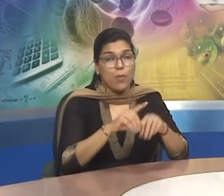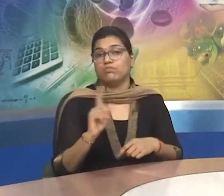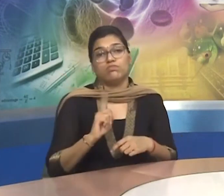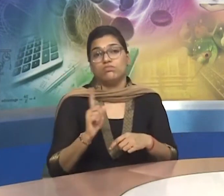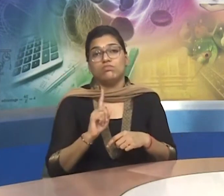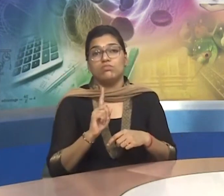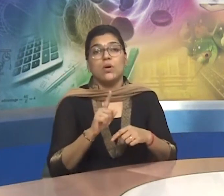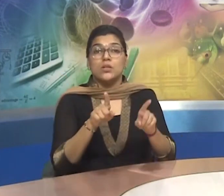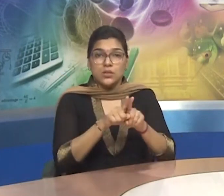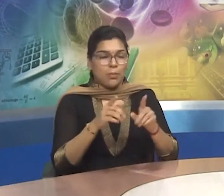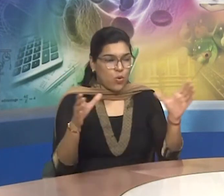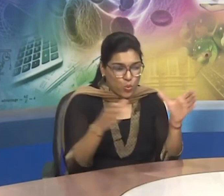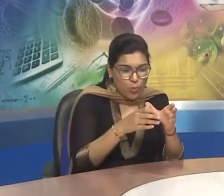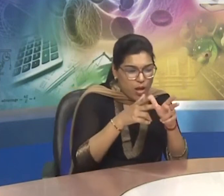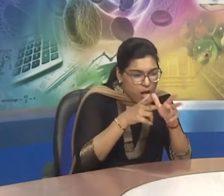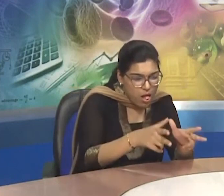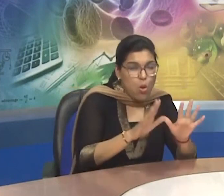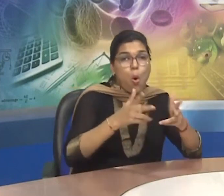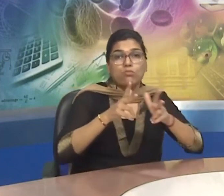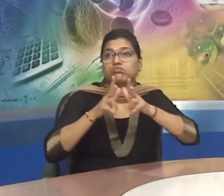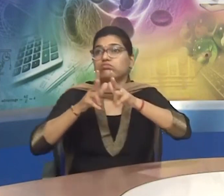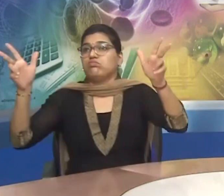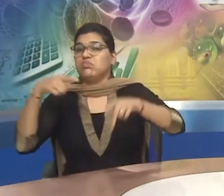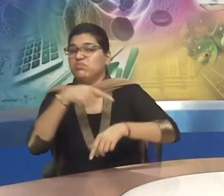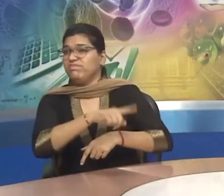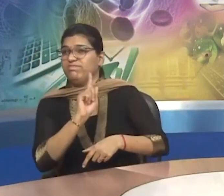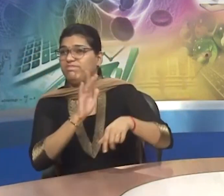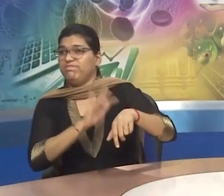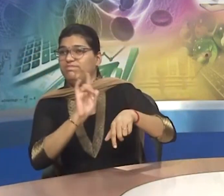is promoting untouchability, that is illegal. That is not correct.